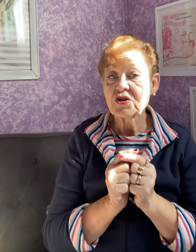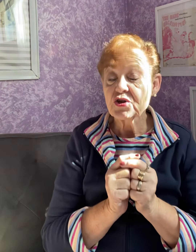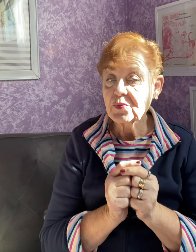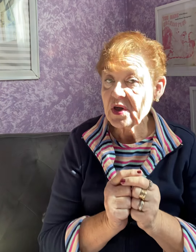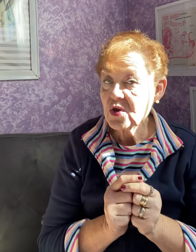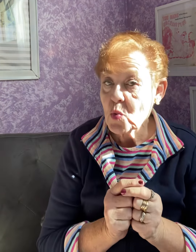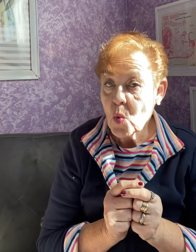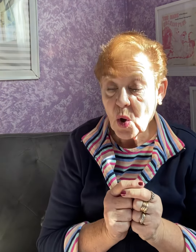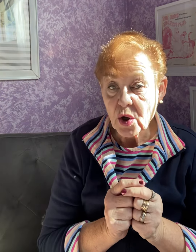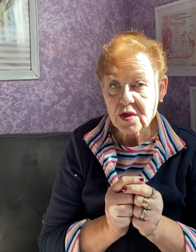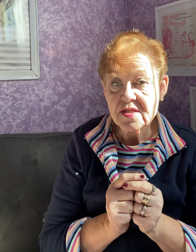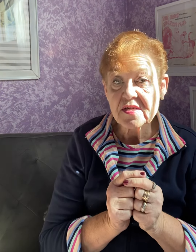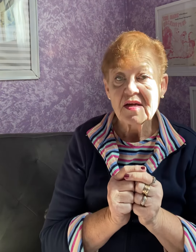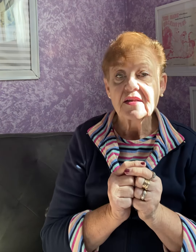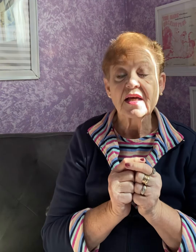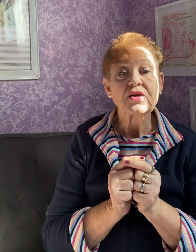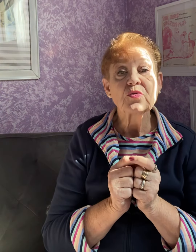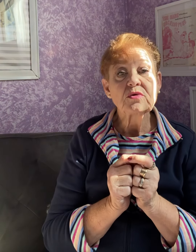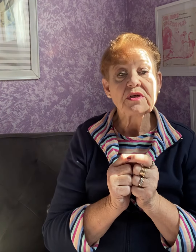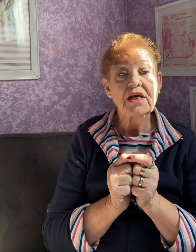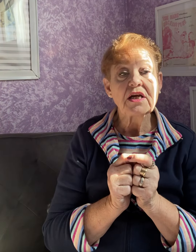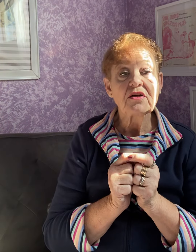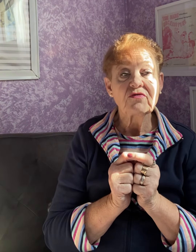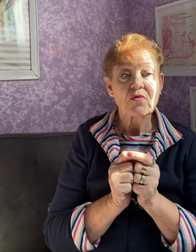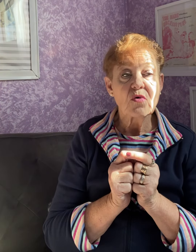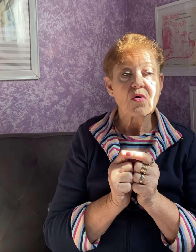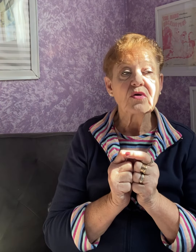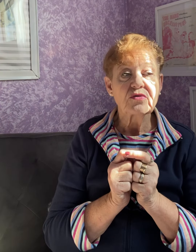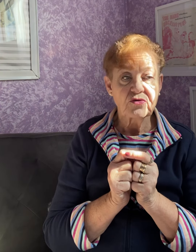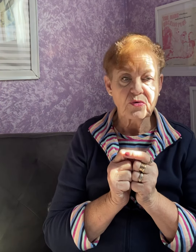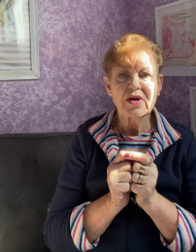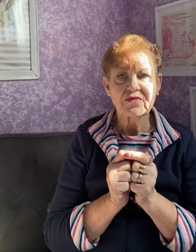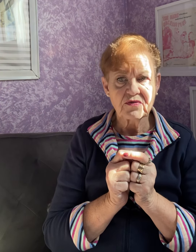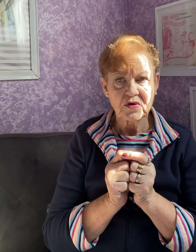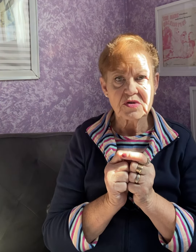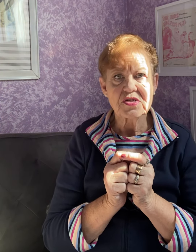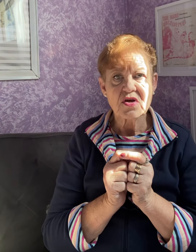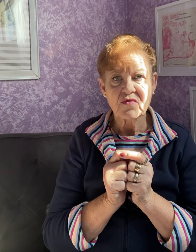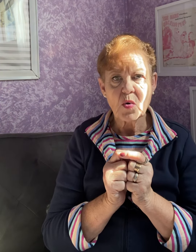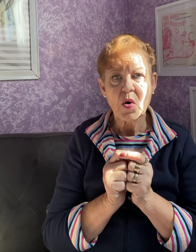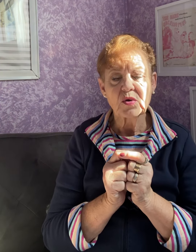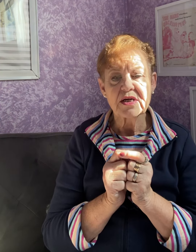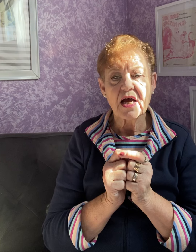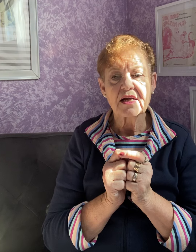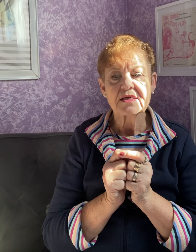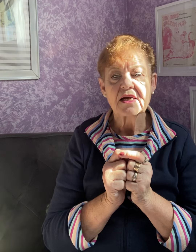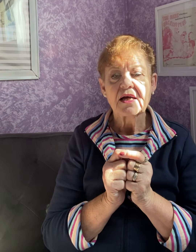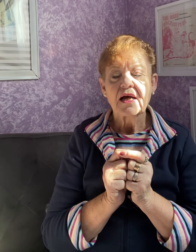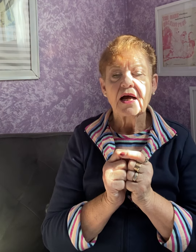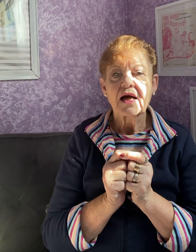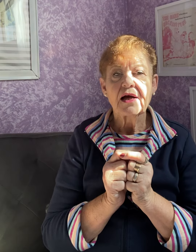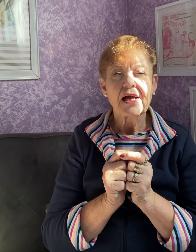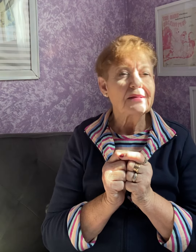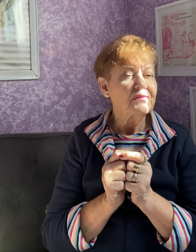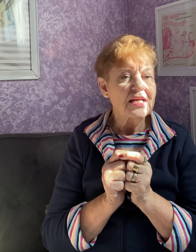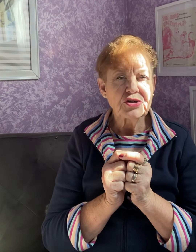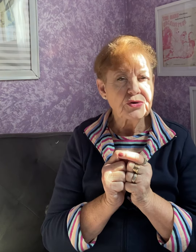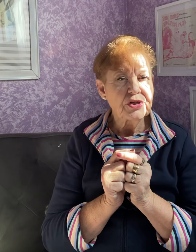should be the words that you will need for 3 of the verses of O Holy Night. That should